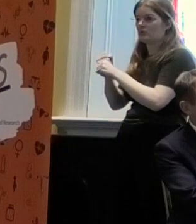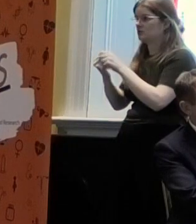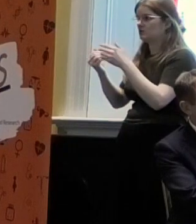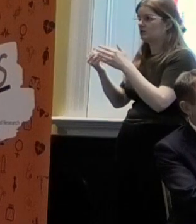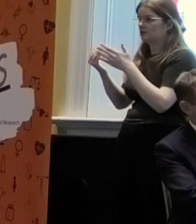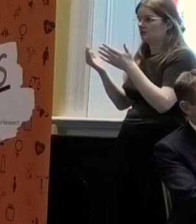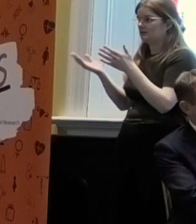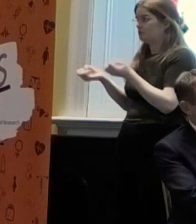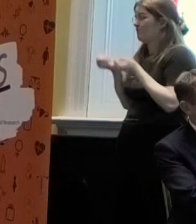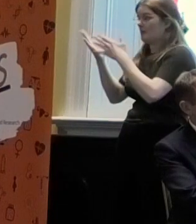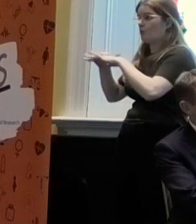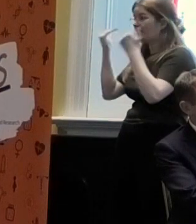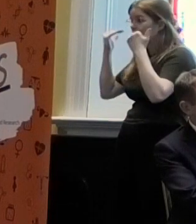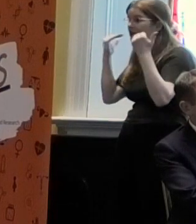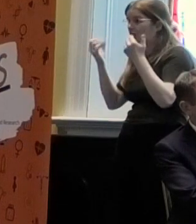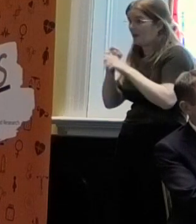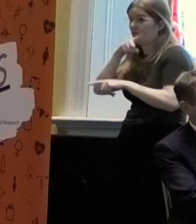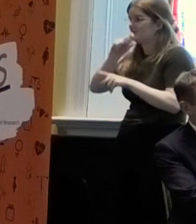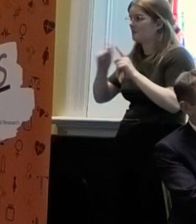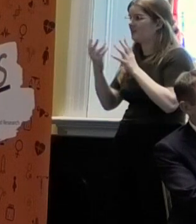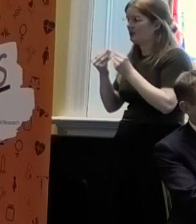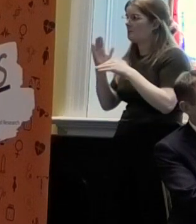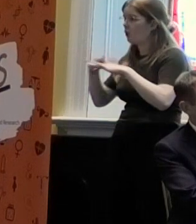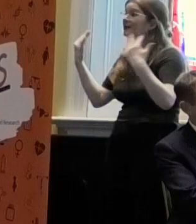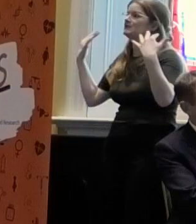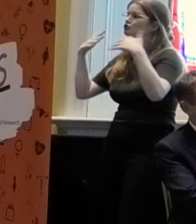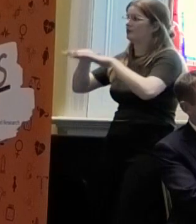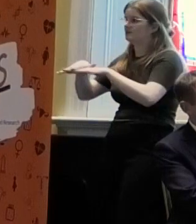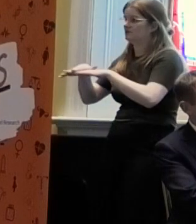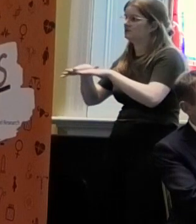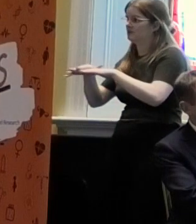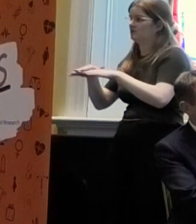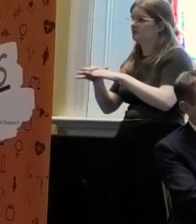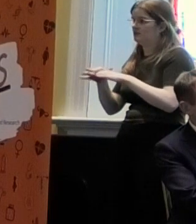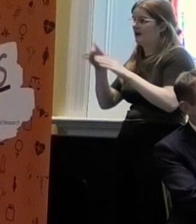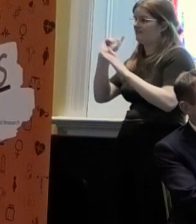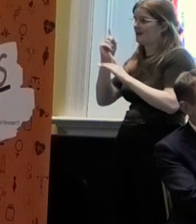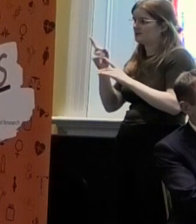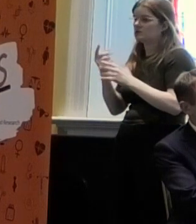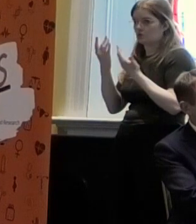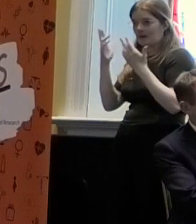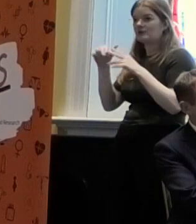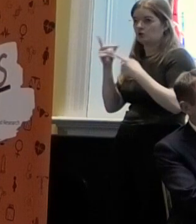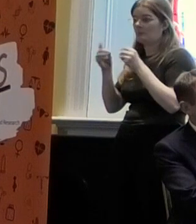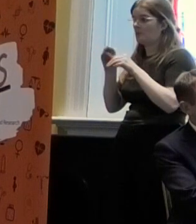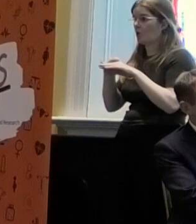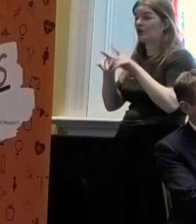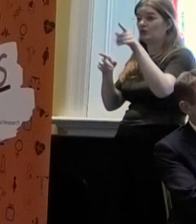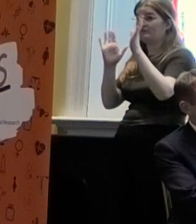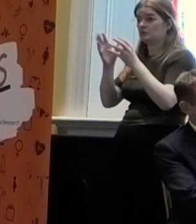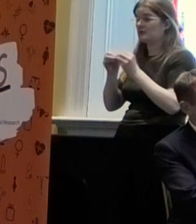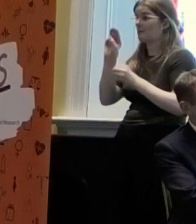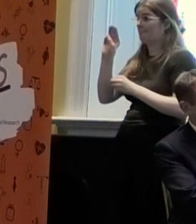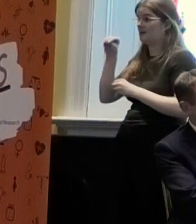knowledge, awareness, and having integrated guidelines. So there definitely is more to do. And you do mention